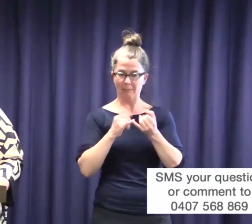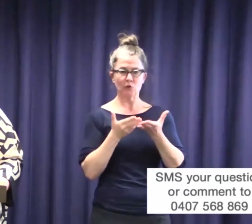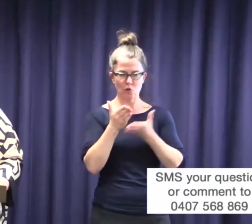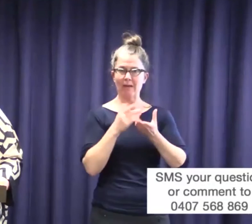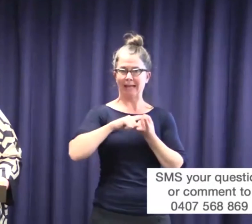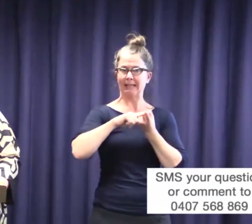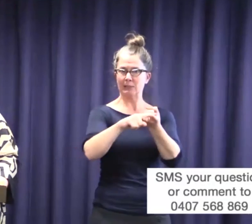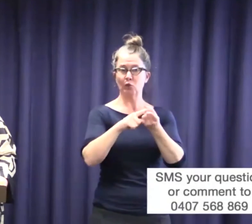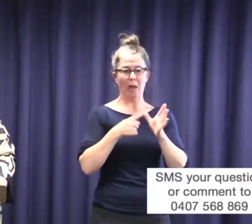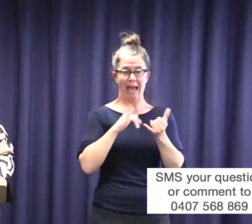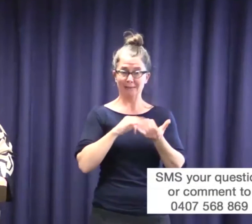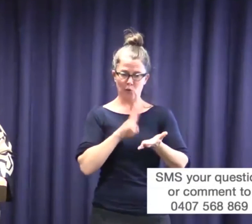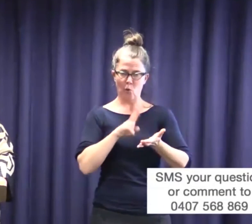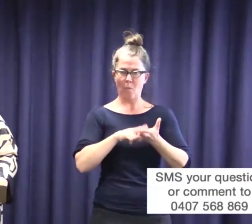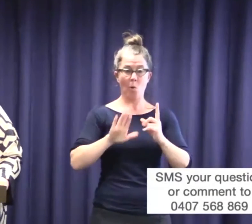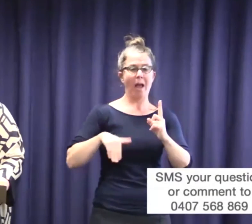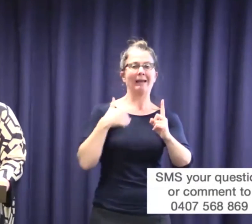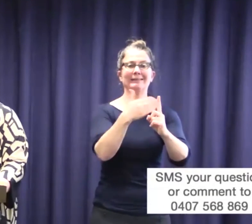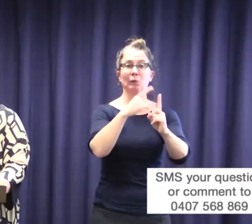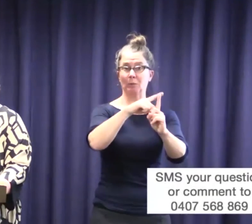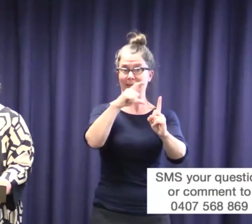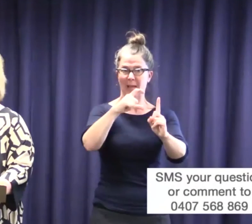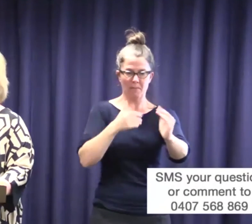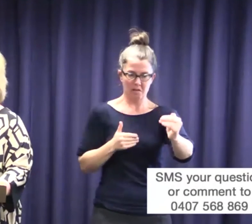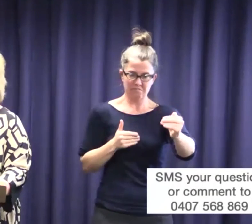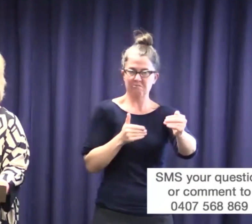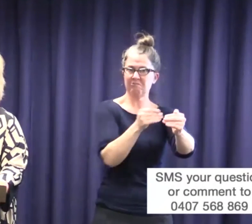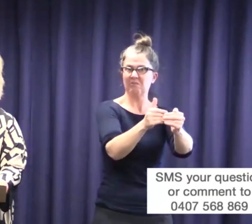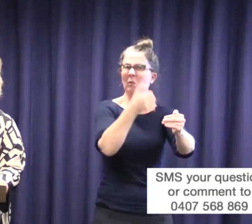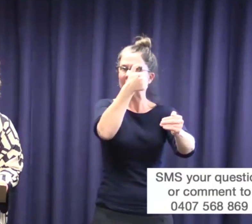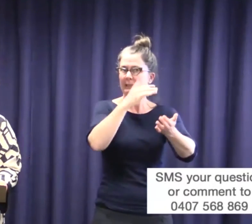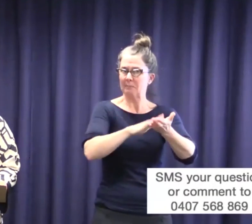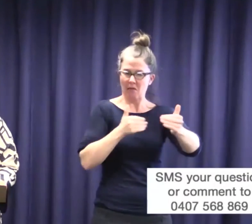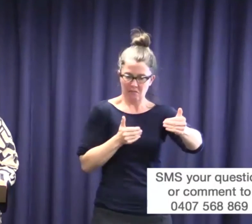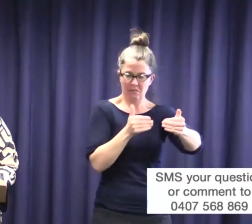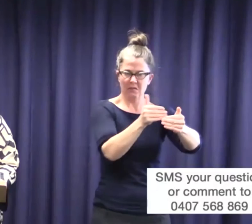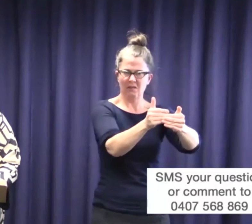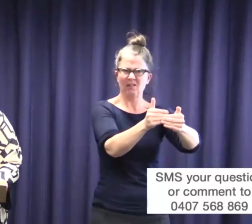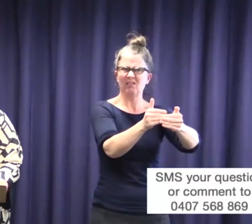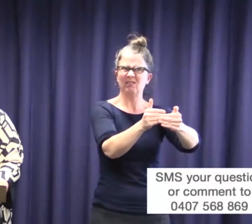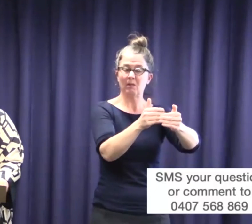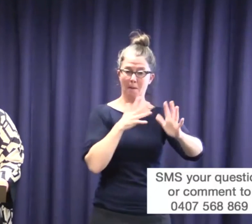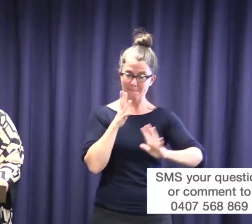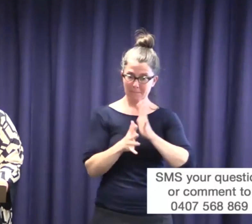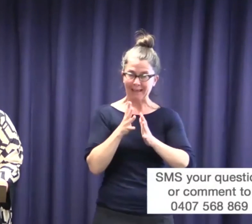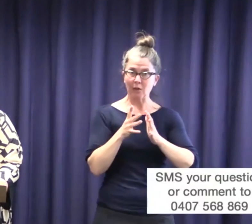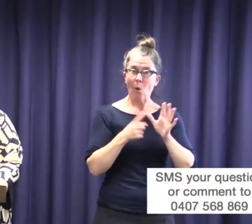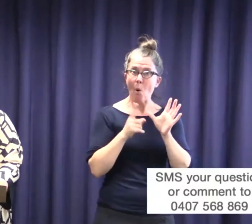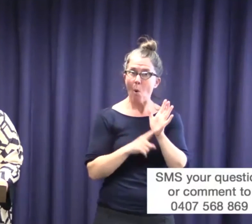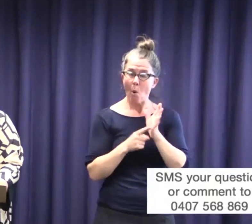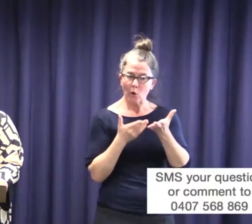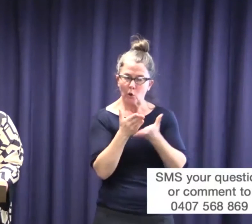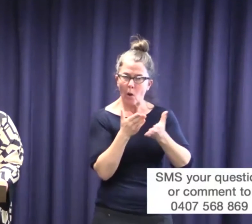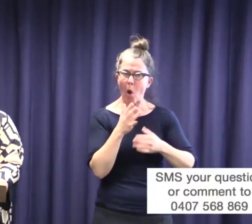mentioned, and this live streamer has asked, will all services be reinstated or just